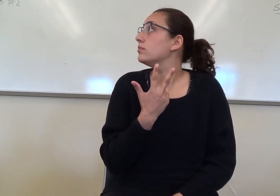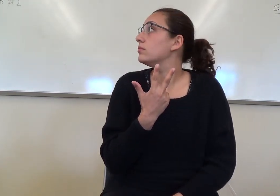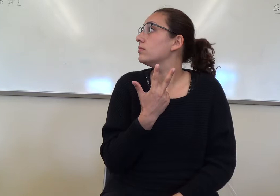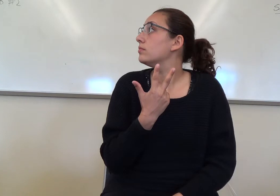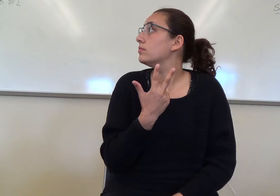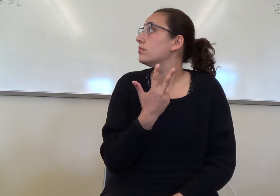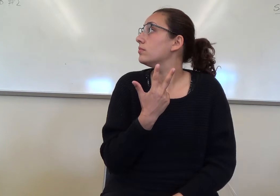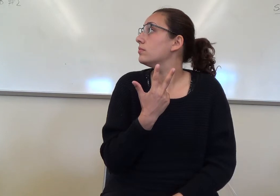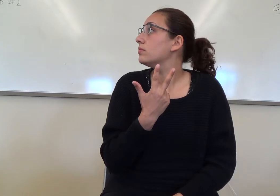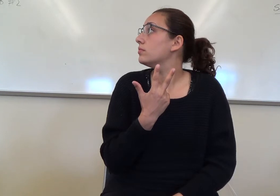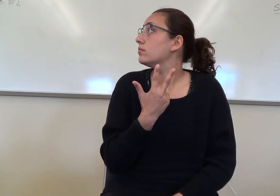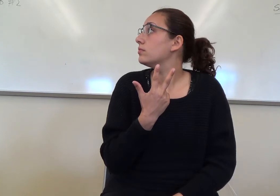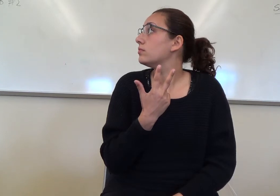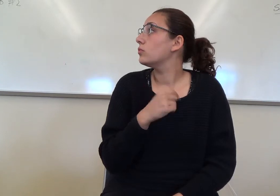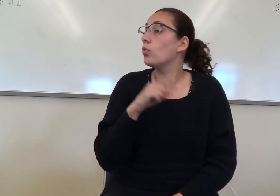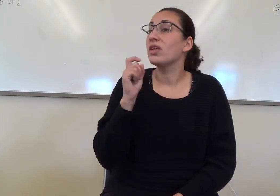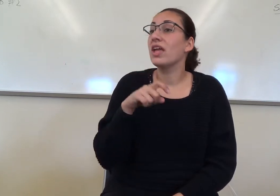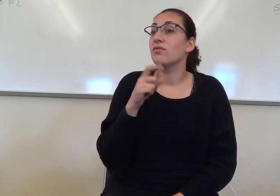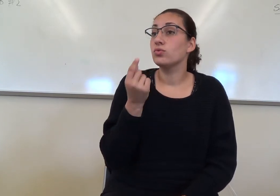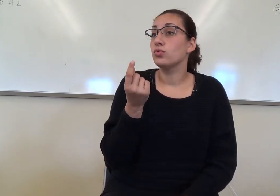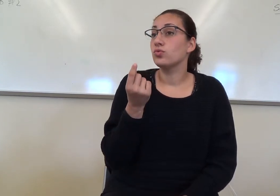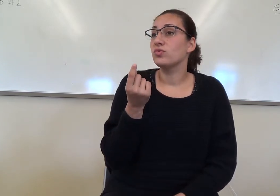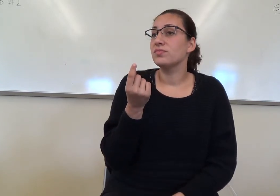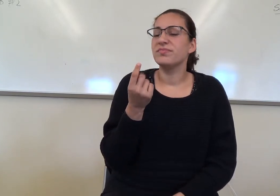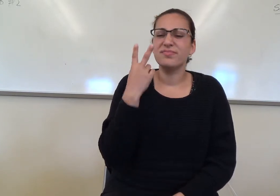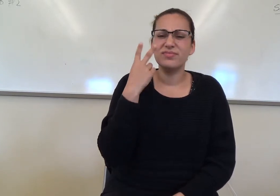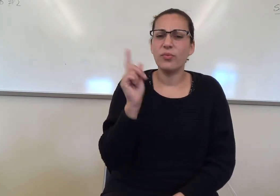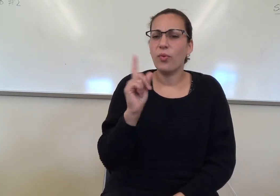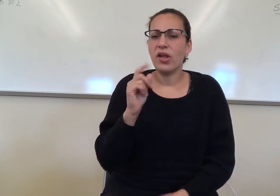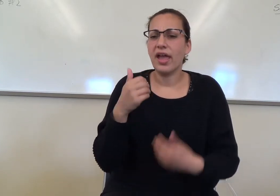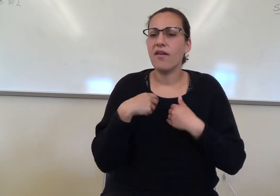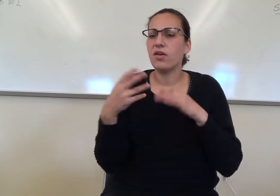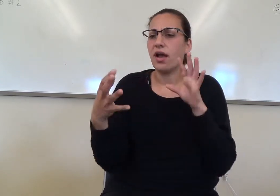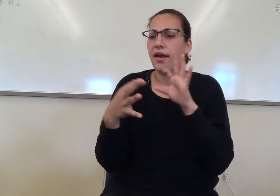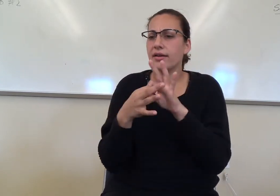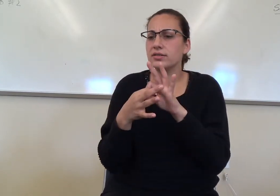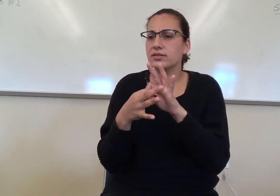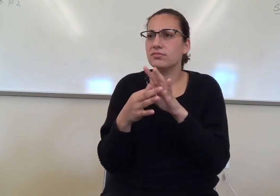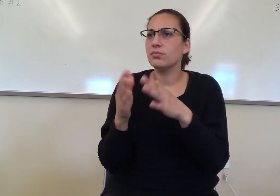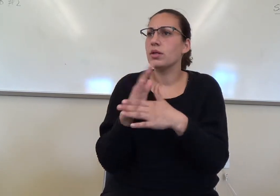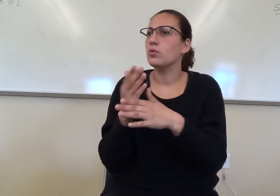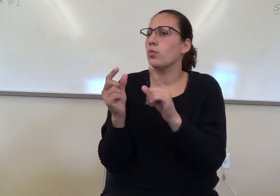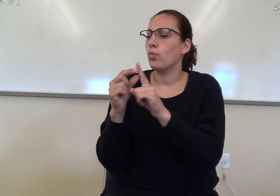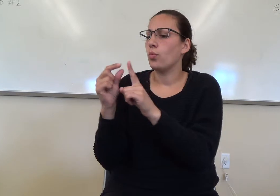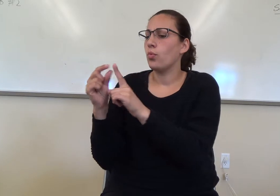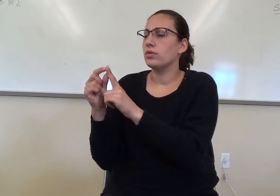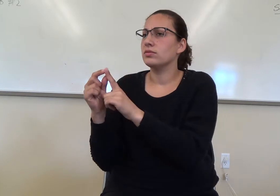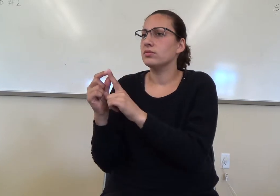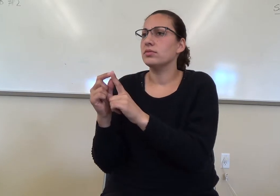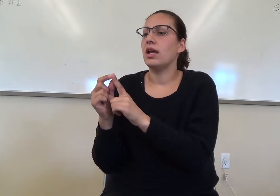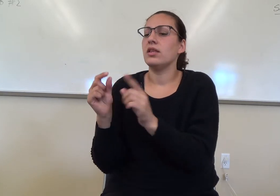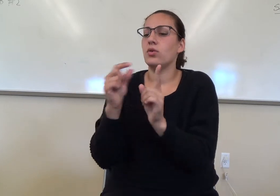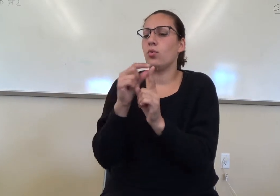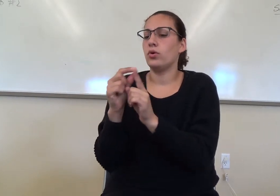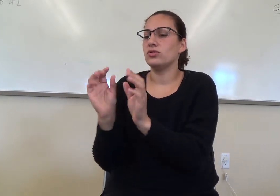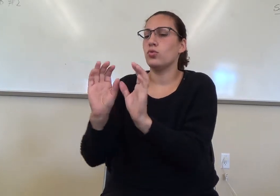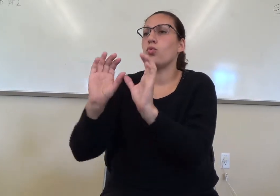What you have to do is find connections between words and then group those words together. Anybody else get